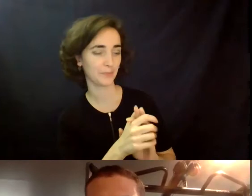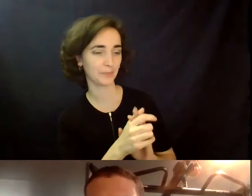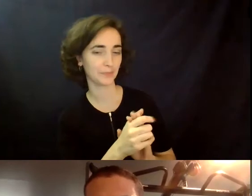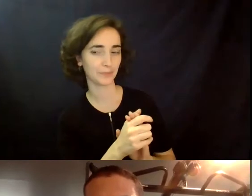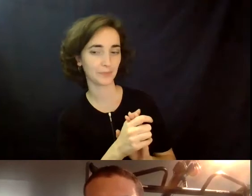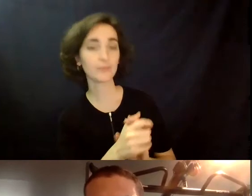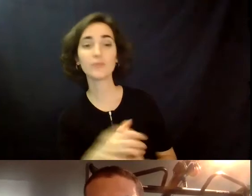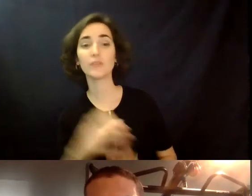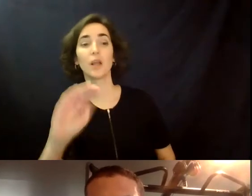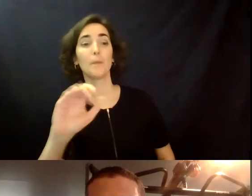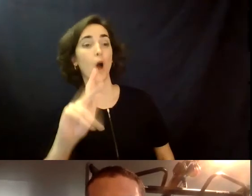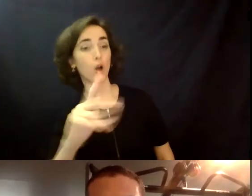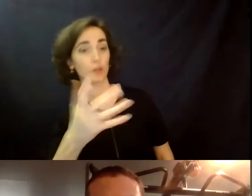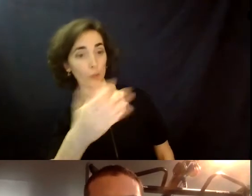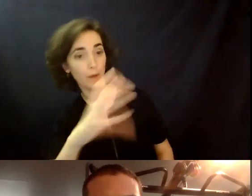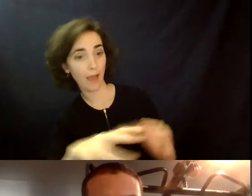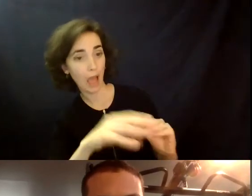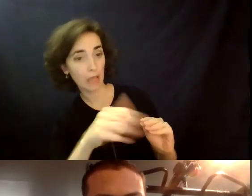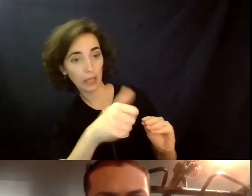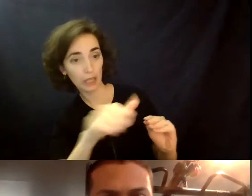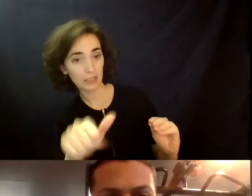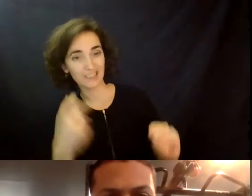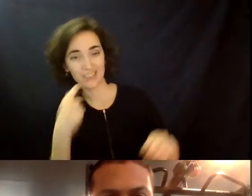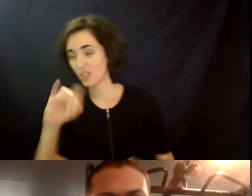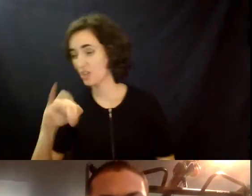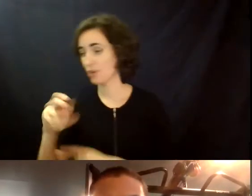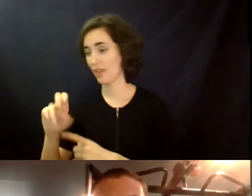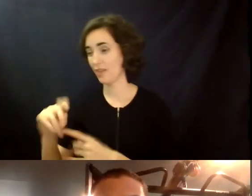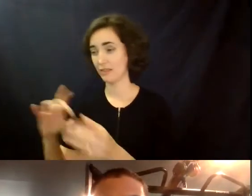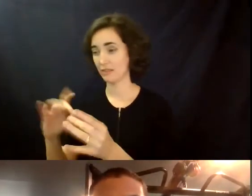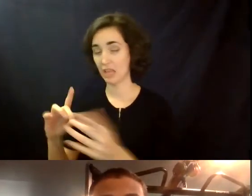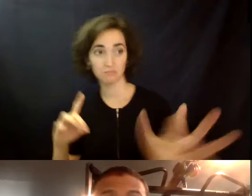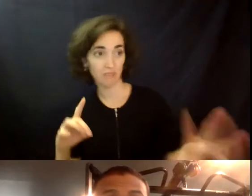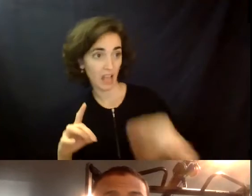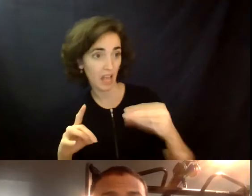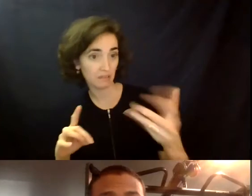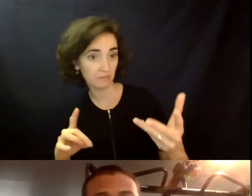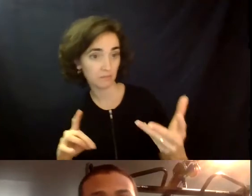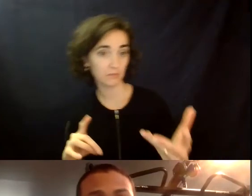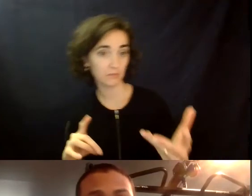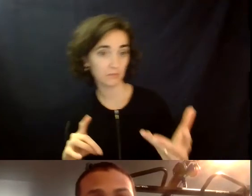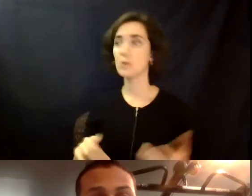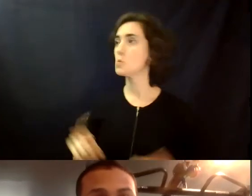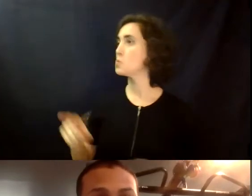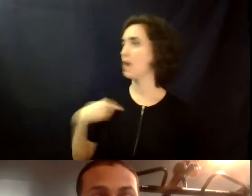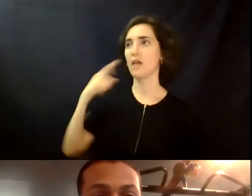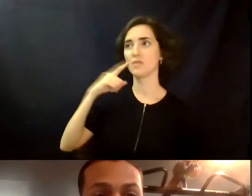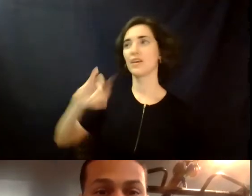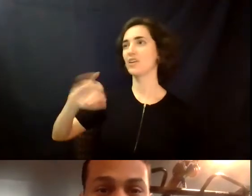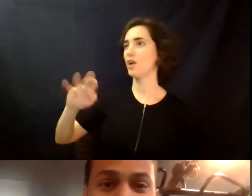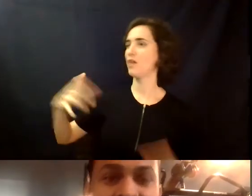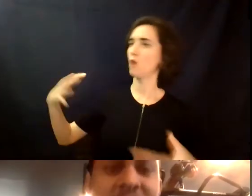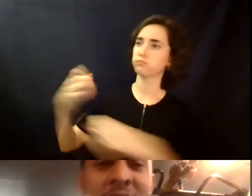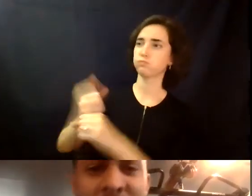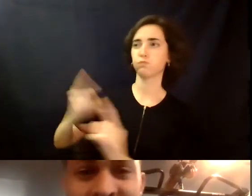Mark, is there anything you wanted to add to what Jonathan had to contribute? No, I think Jonathan summed that up beautifully.